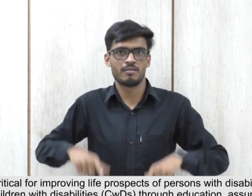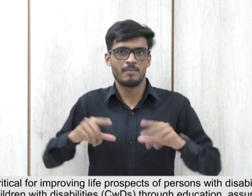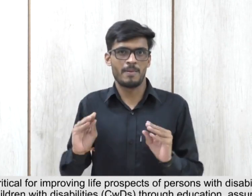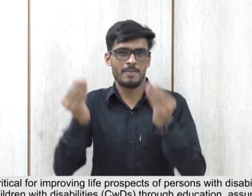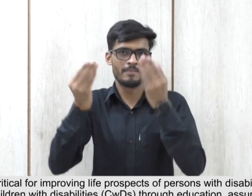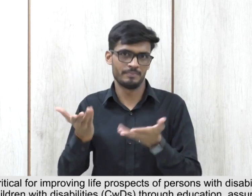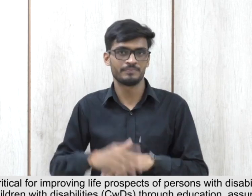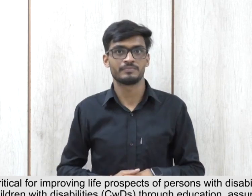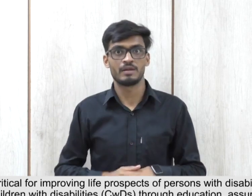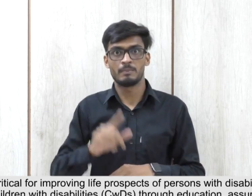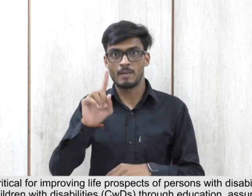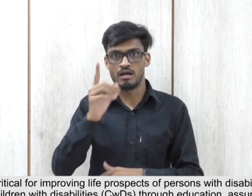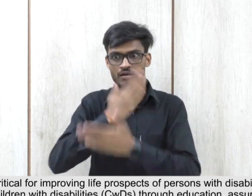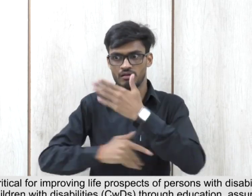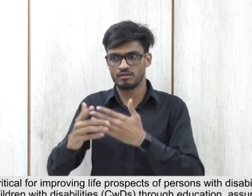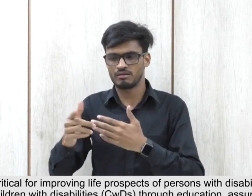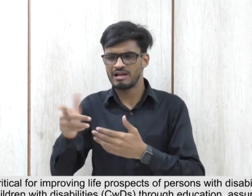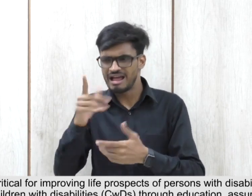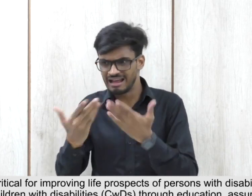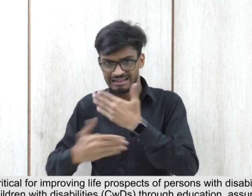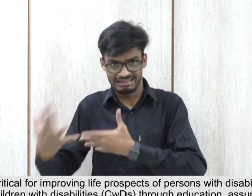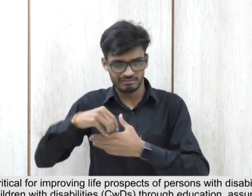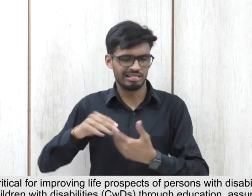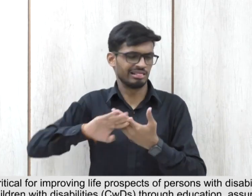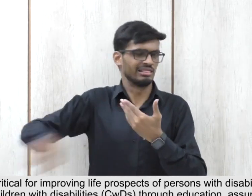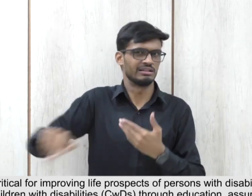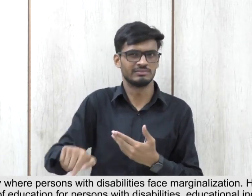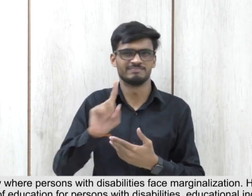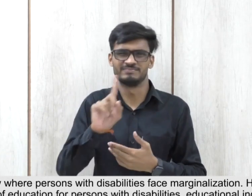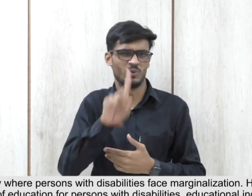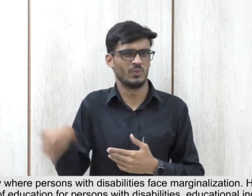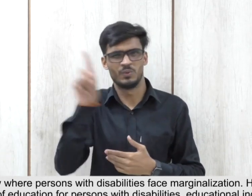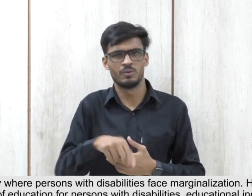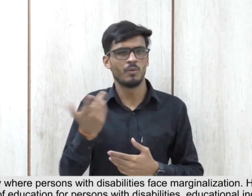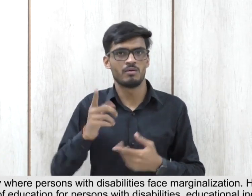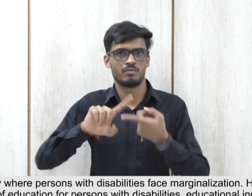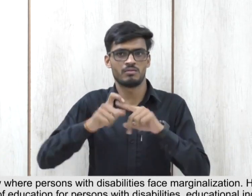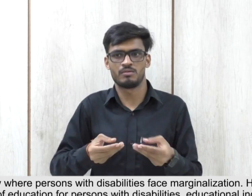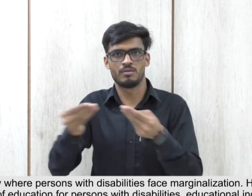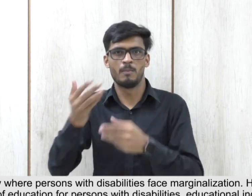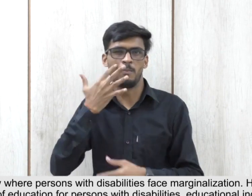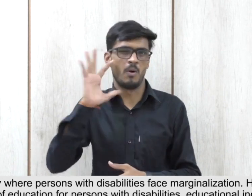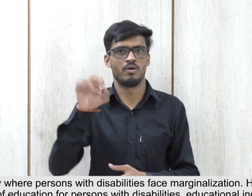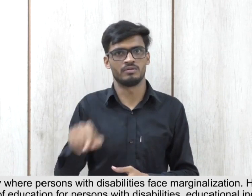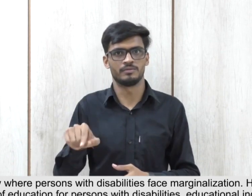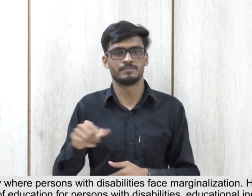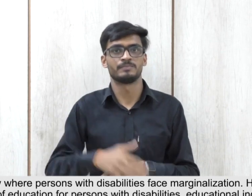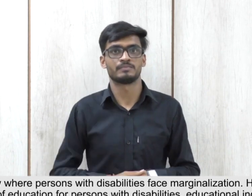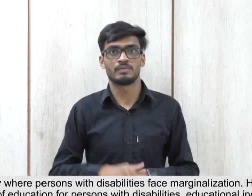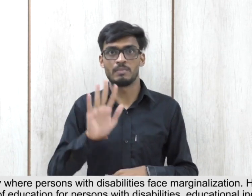addition to socialization of children with disabilities, CWDs through education assumes an important role in our society where persons with disability face marginalization.